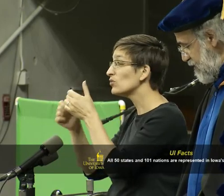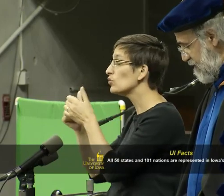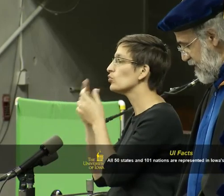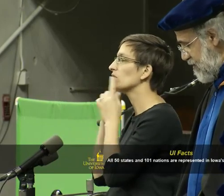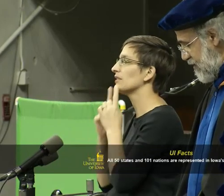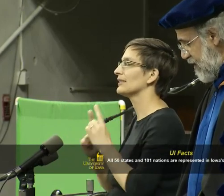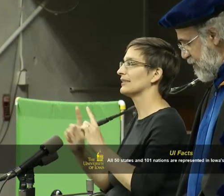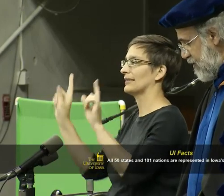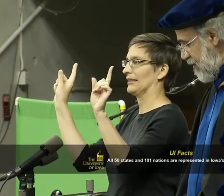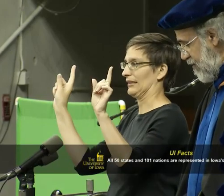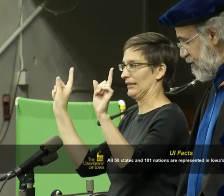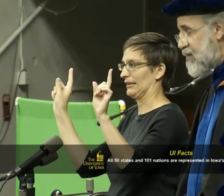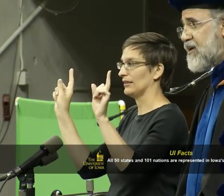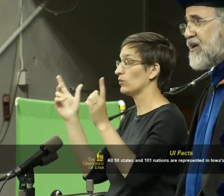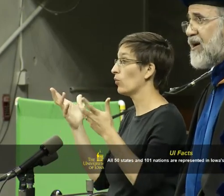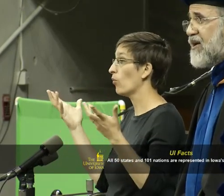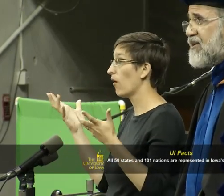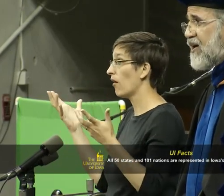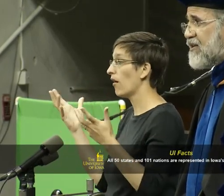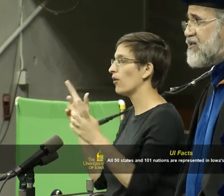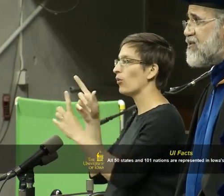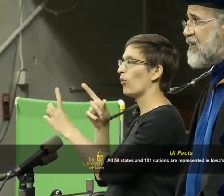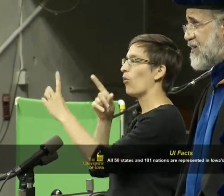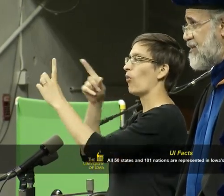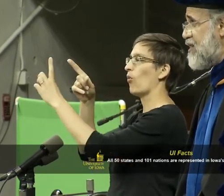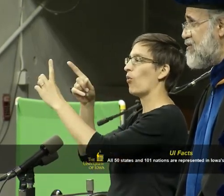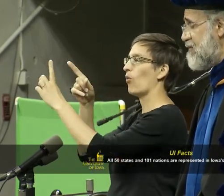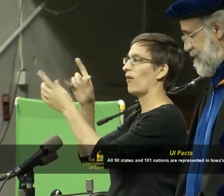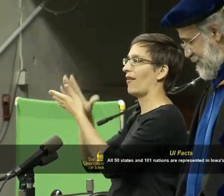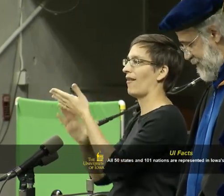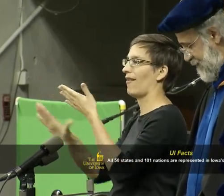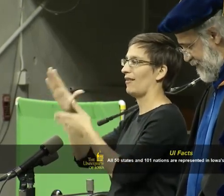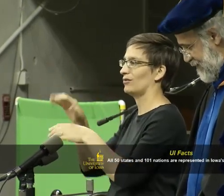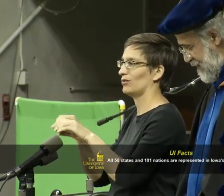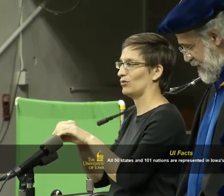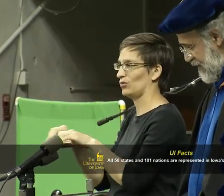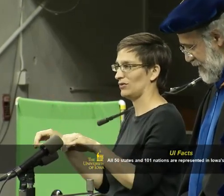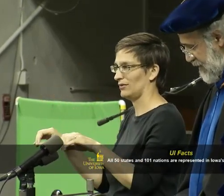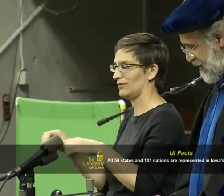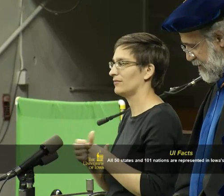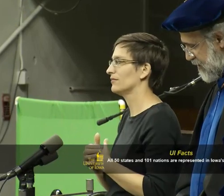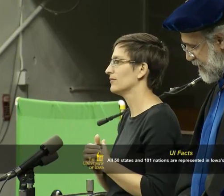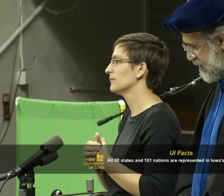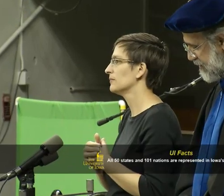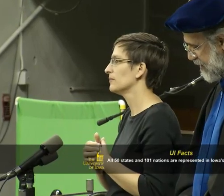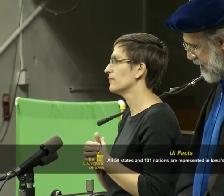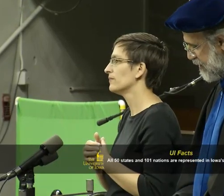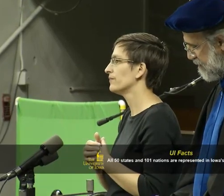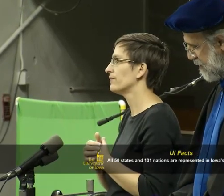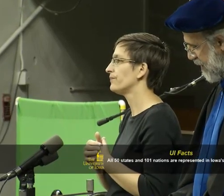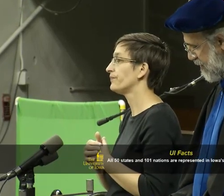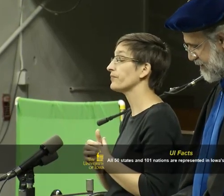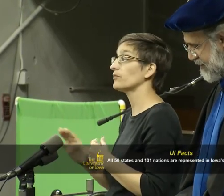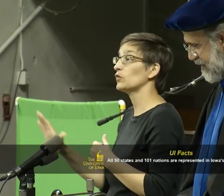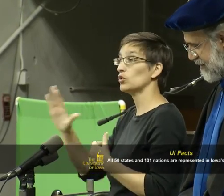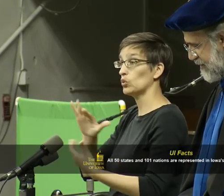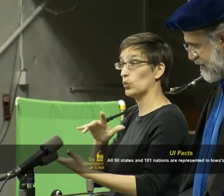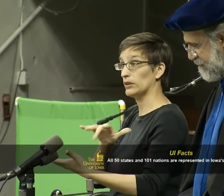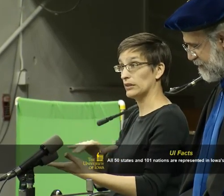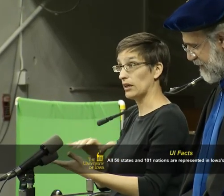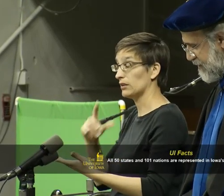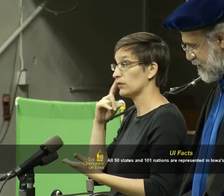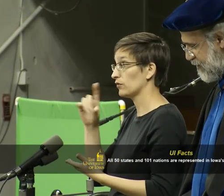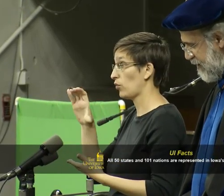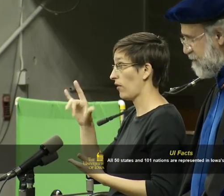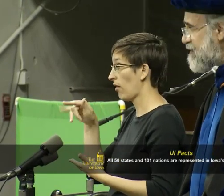in achieving your common goal, a college education. Your studies in the College of Liberal Arts and Sciences